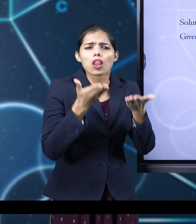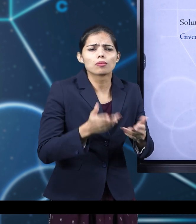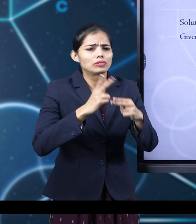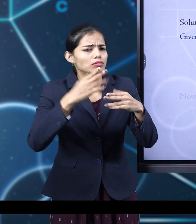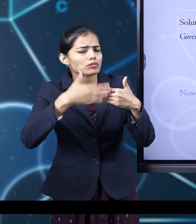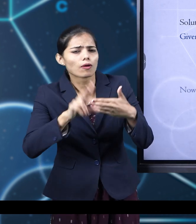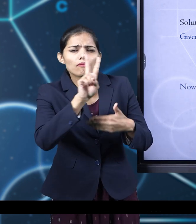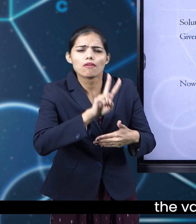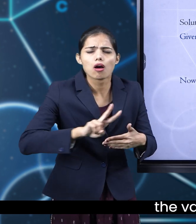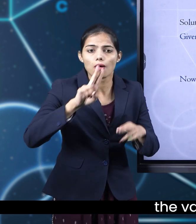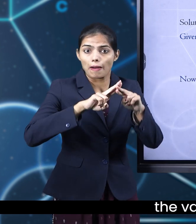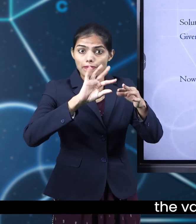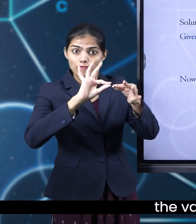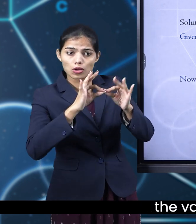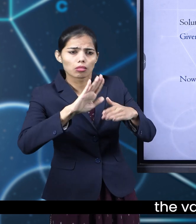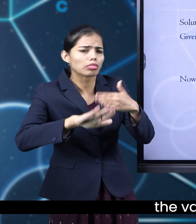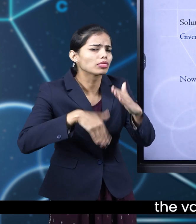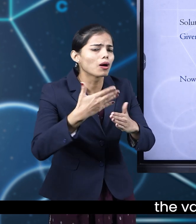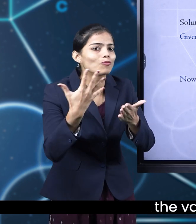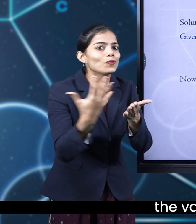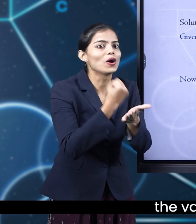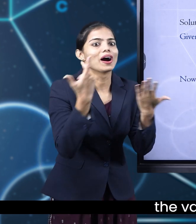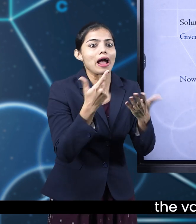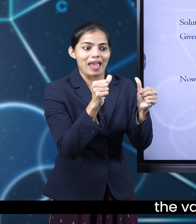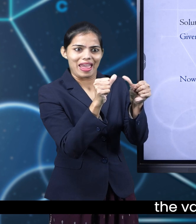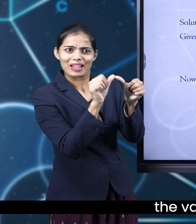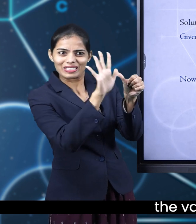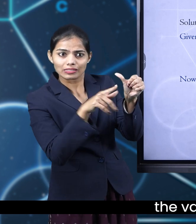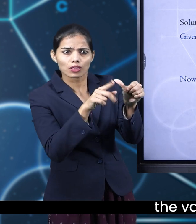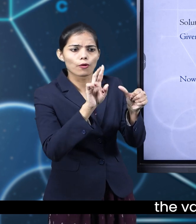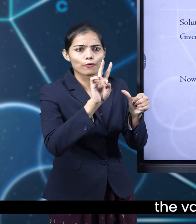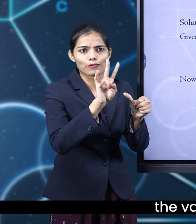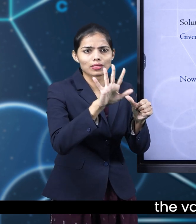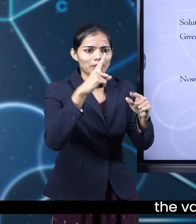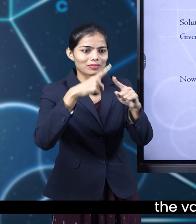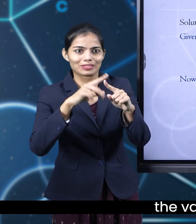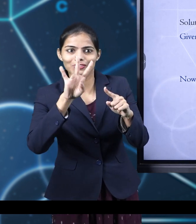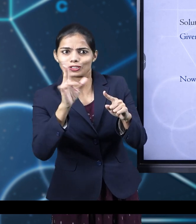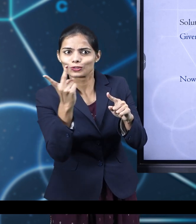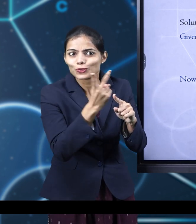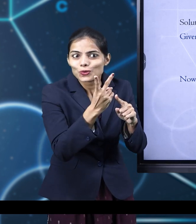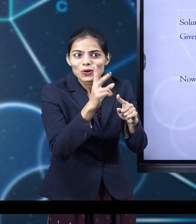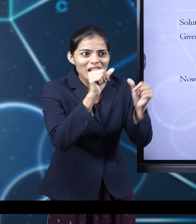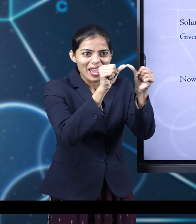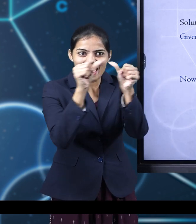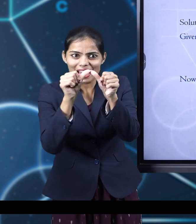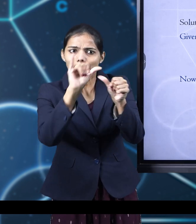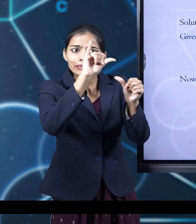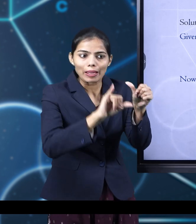Now substitute the value in the formula, then we get A is equal to 25 into